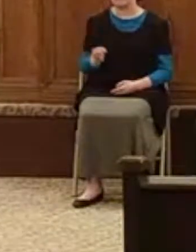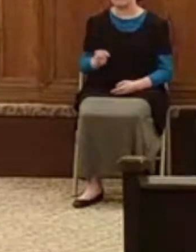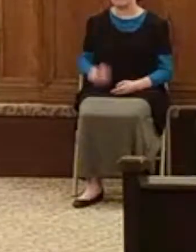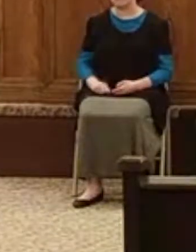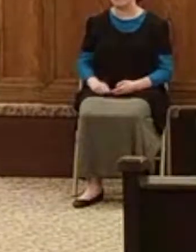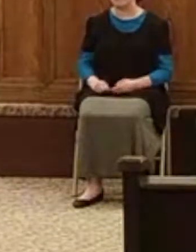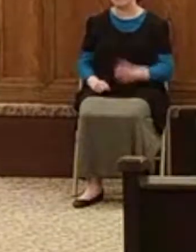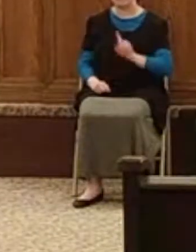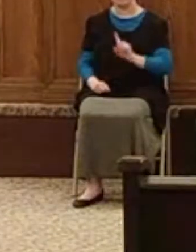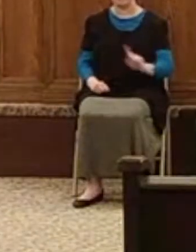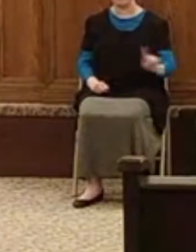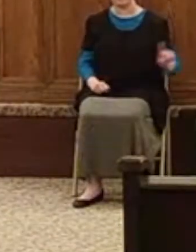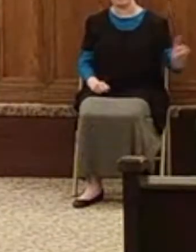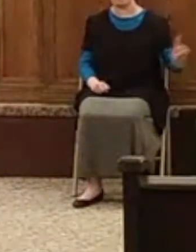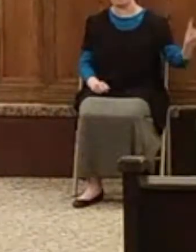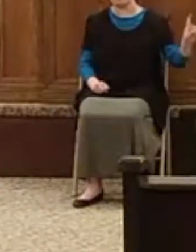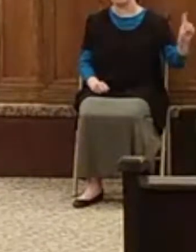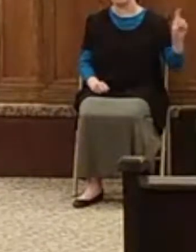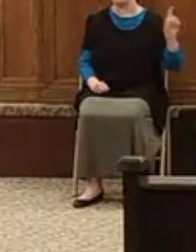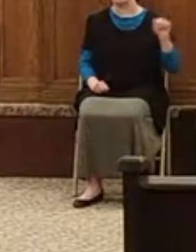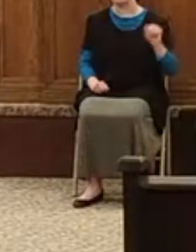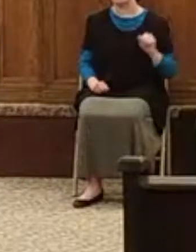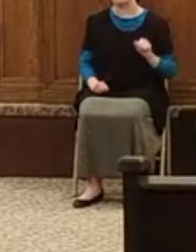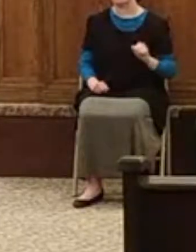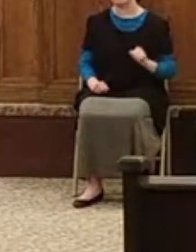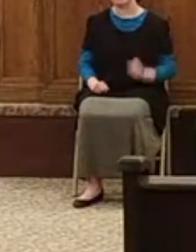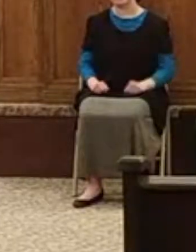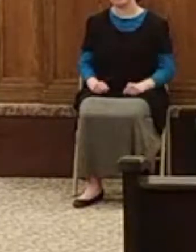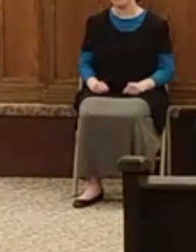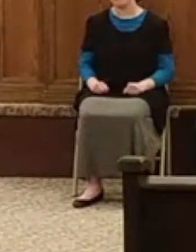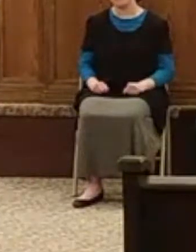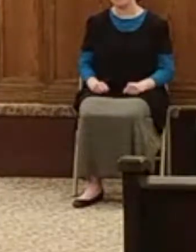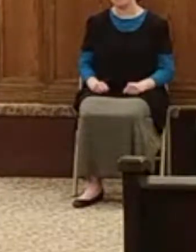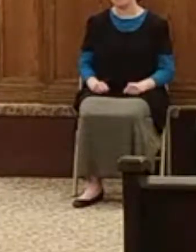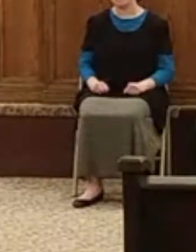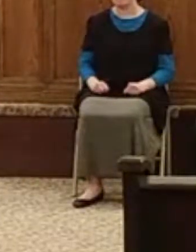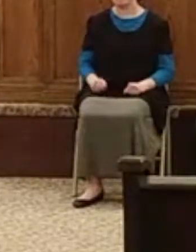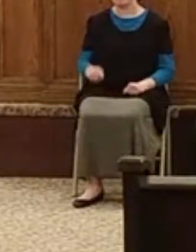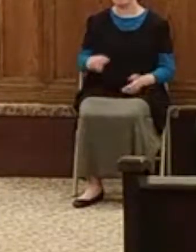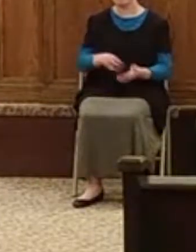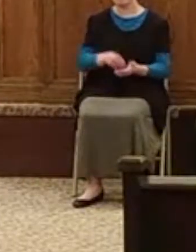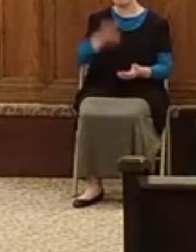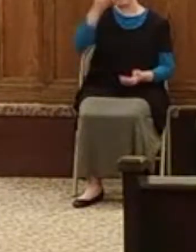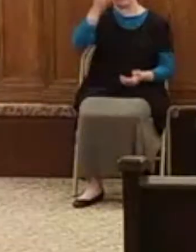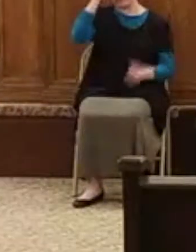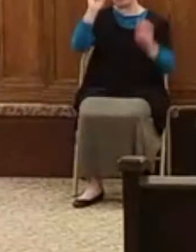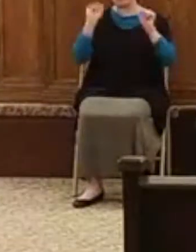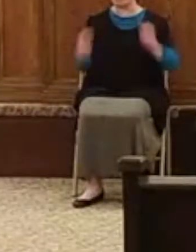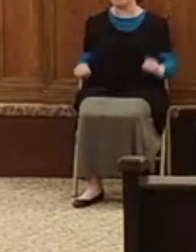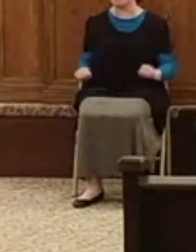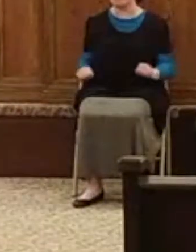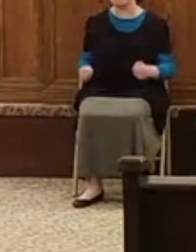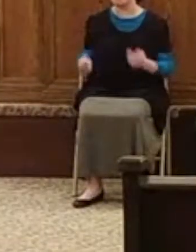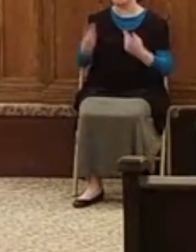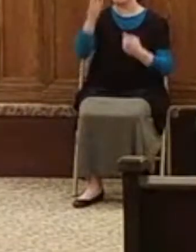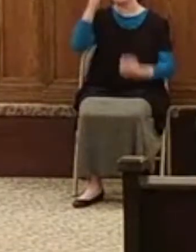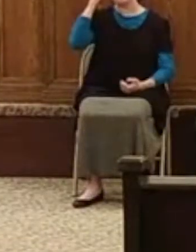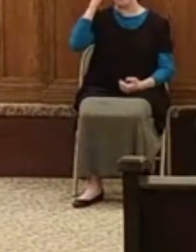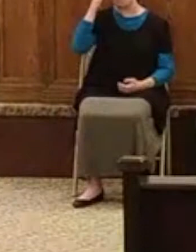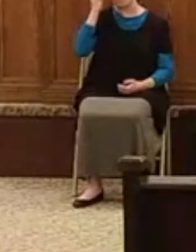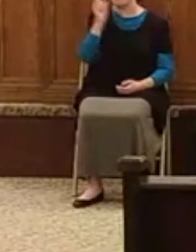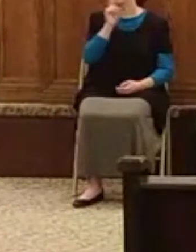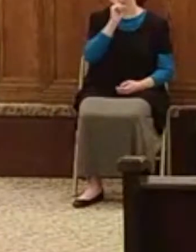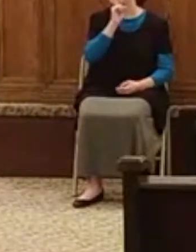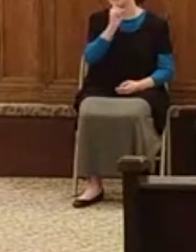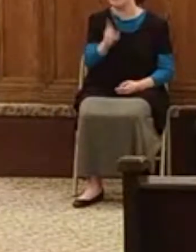from such turn away. Amen, amen. Ever learning and never able to come to the knowledge